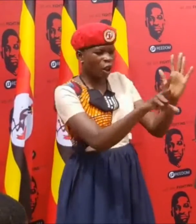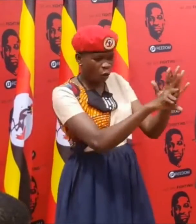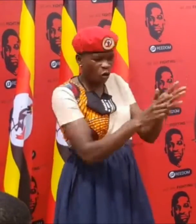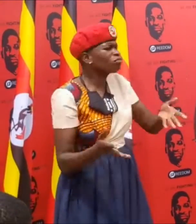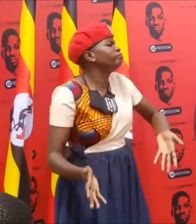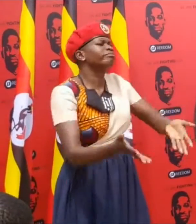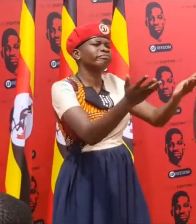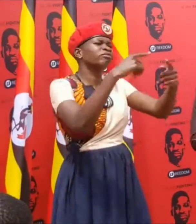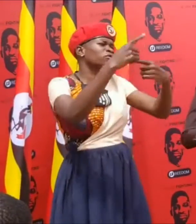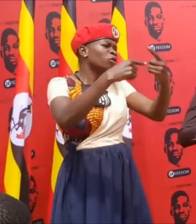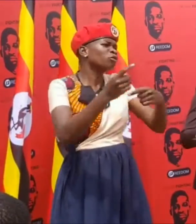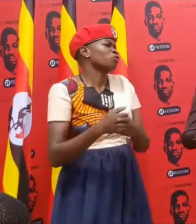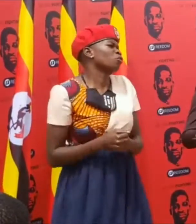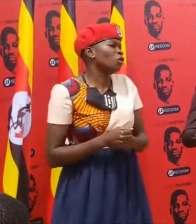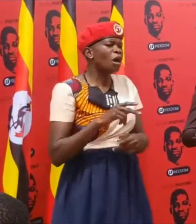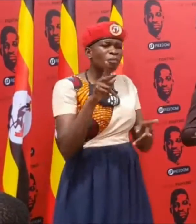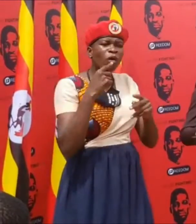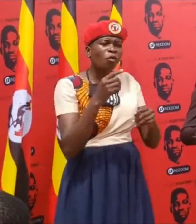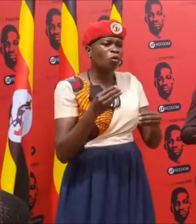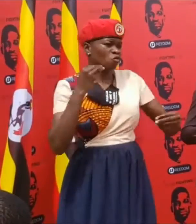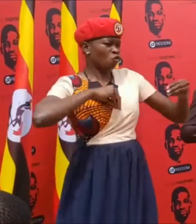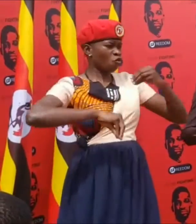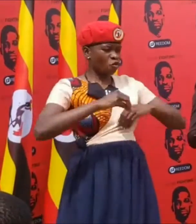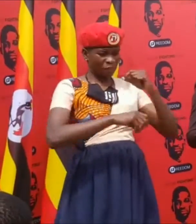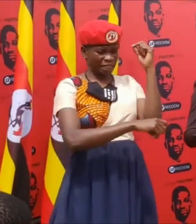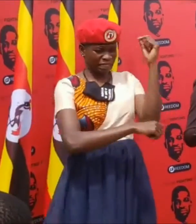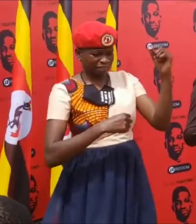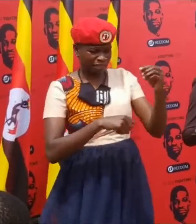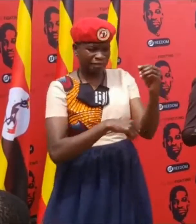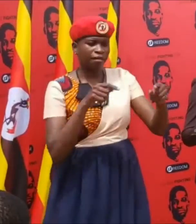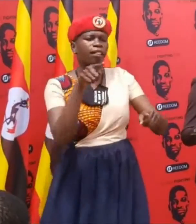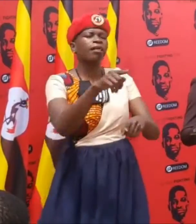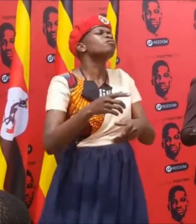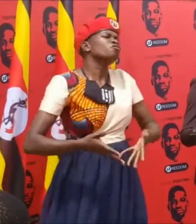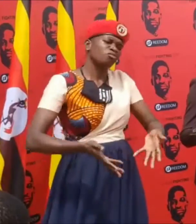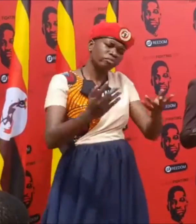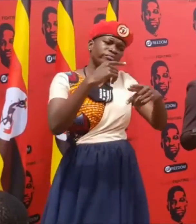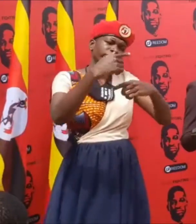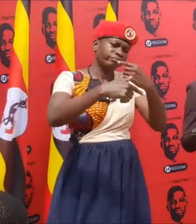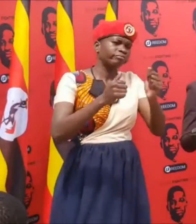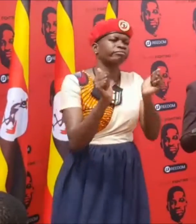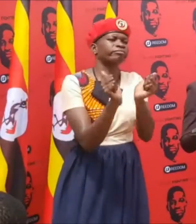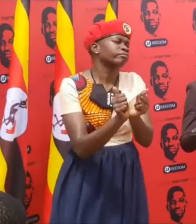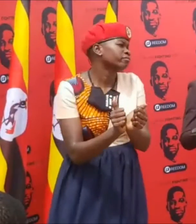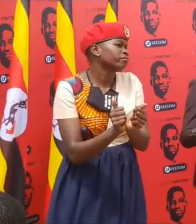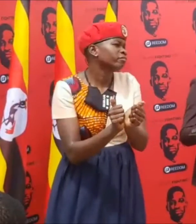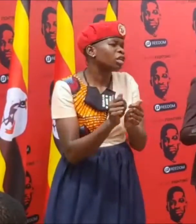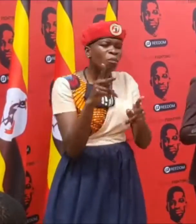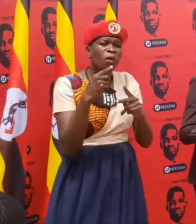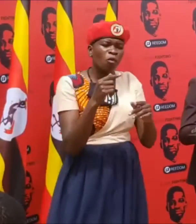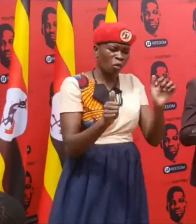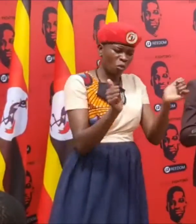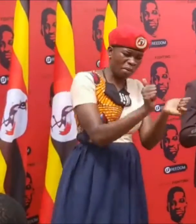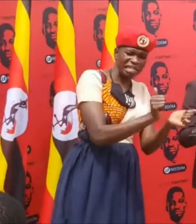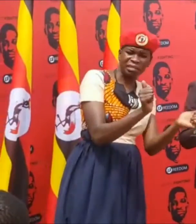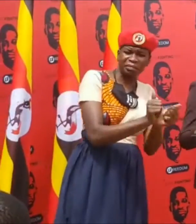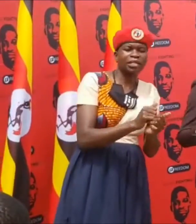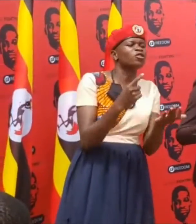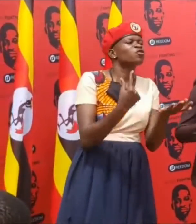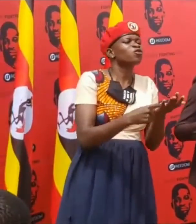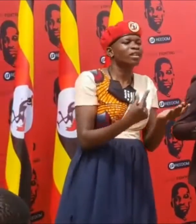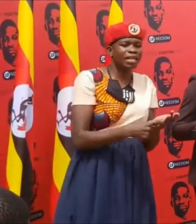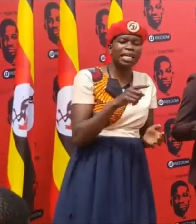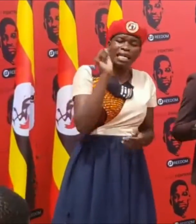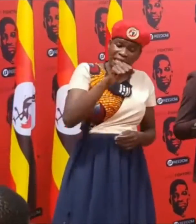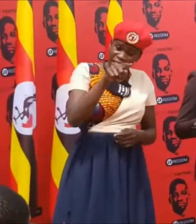mukwate abo ababba ssente z'omuwa omusolo, abo bamenyi b'amateeka, mugende mukwate abo abatulugunya bannayuganda, abo bamenyi